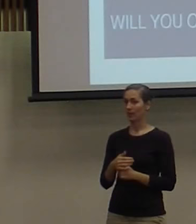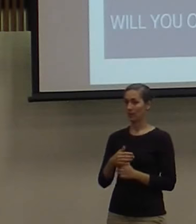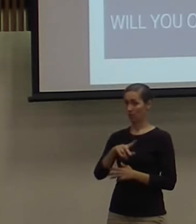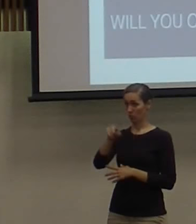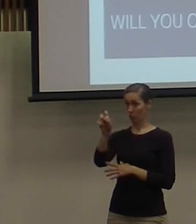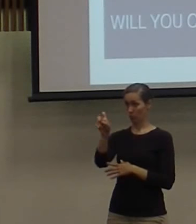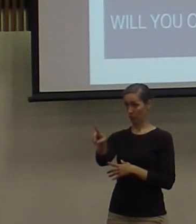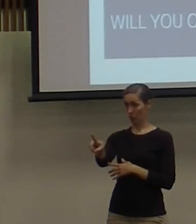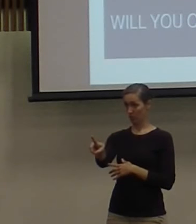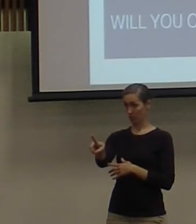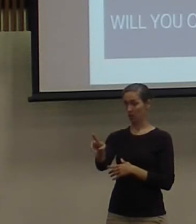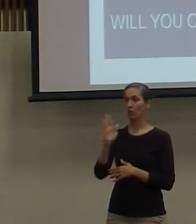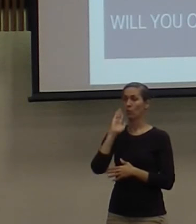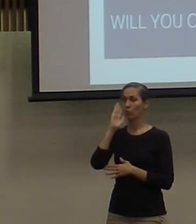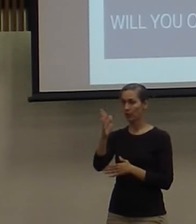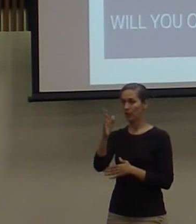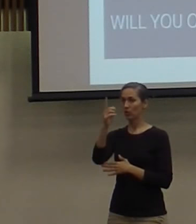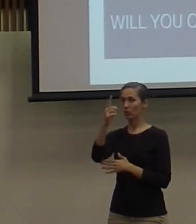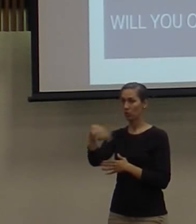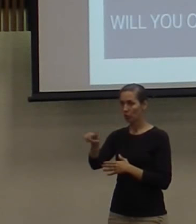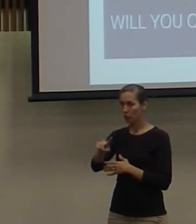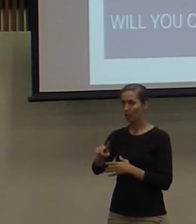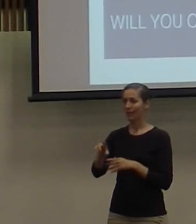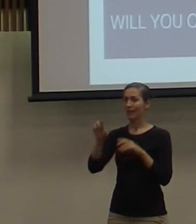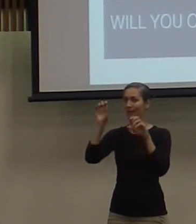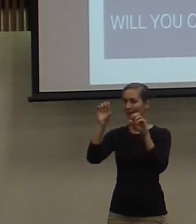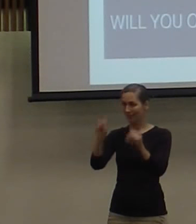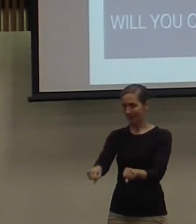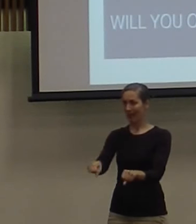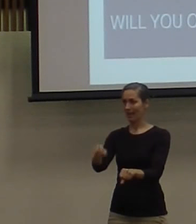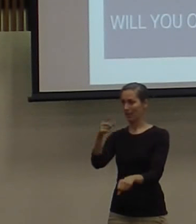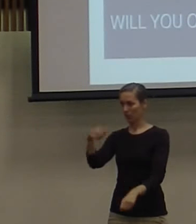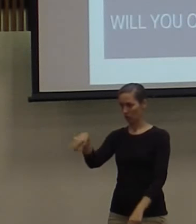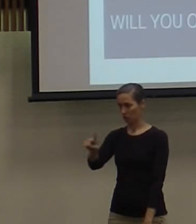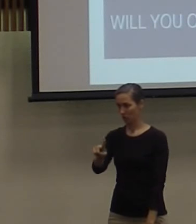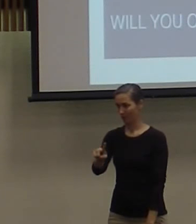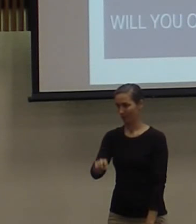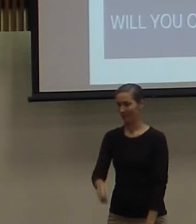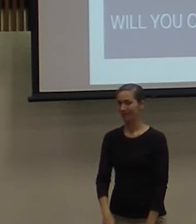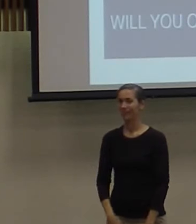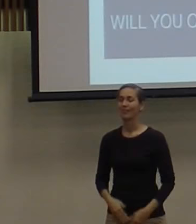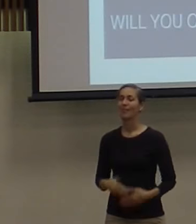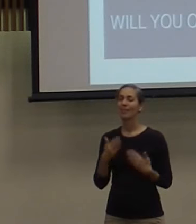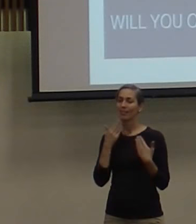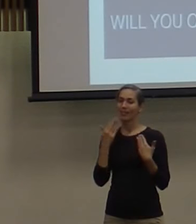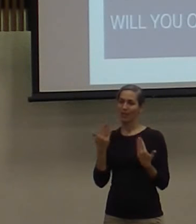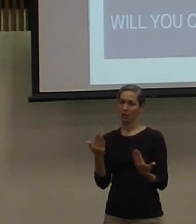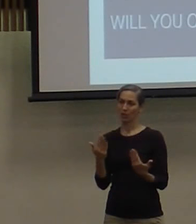question, will you or can you? Thank you so much.